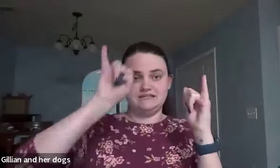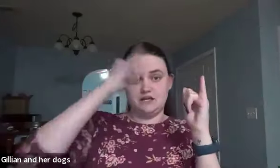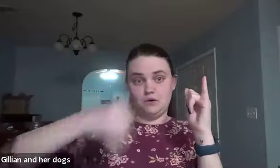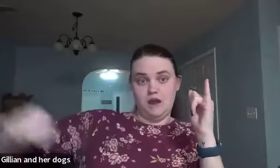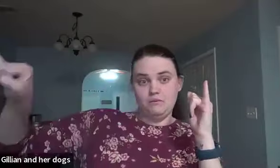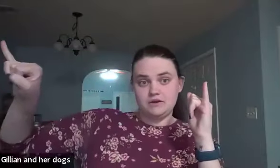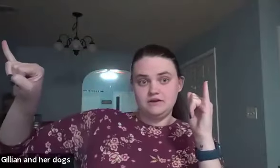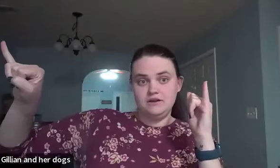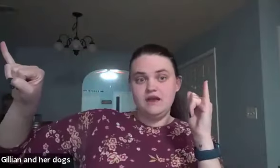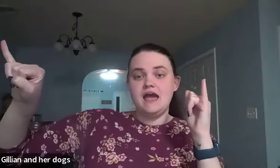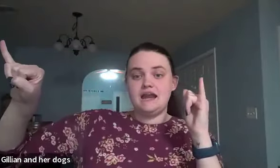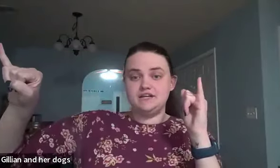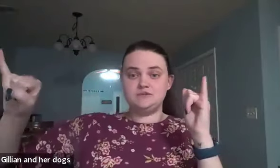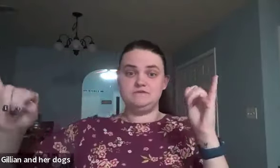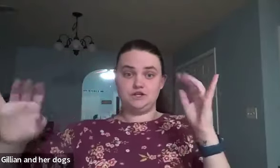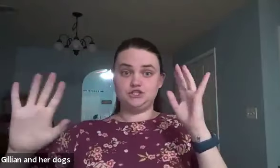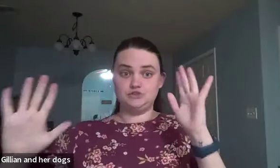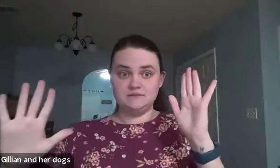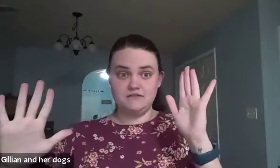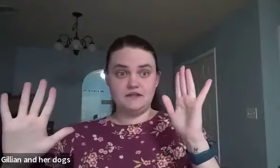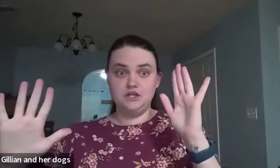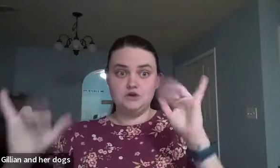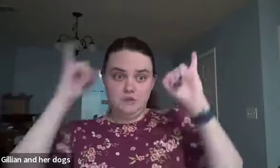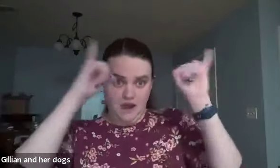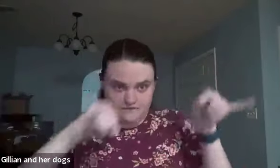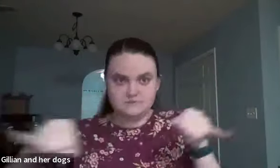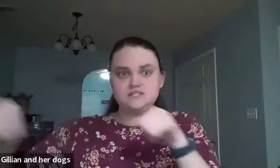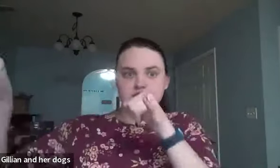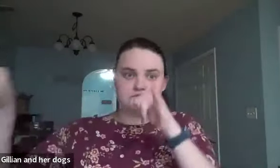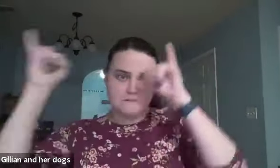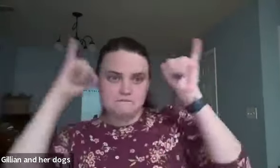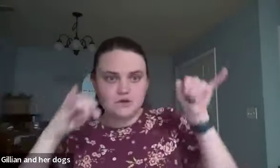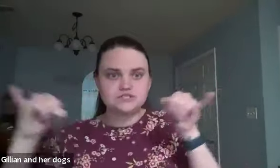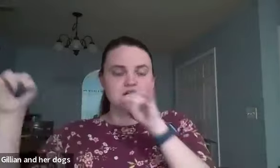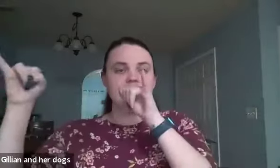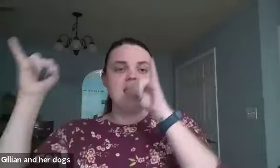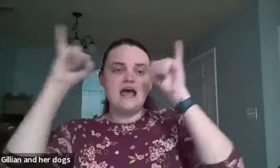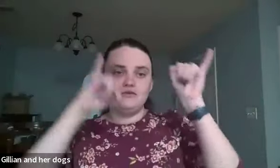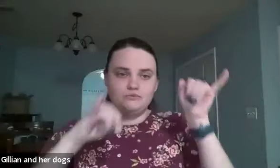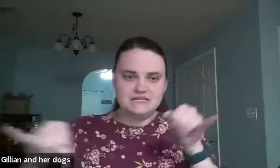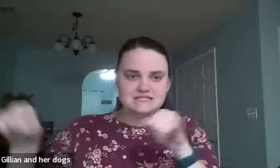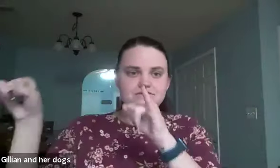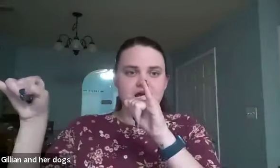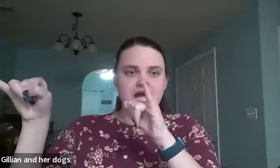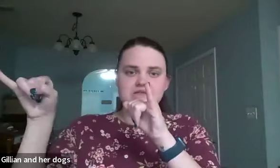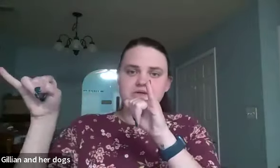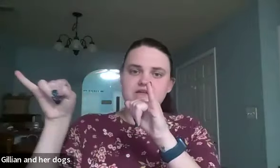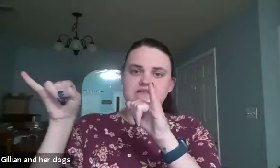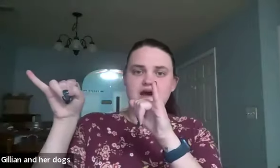righties had to go outward. And I used to be very strict about that. Like, no, you have to make sure it's the right motion. And the reason for that is because